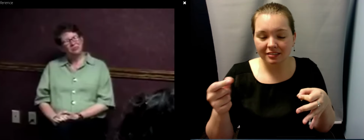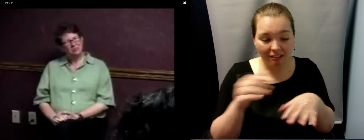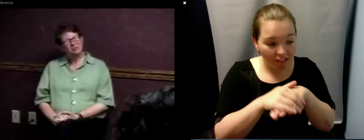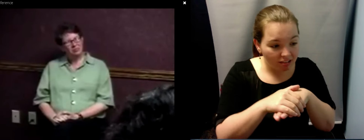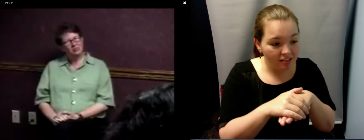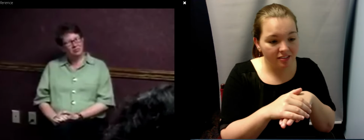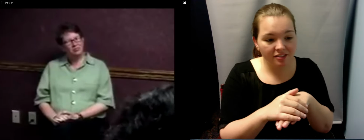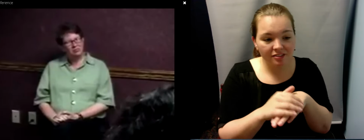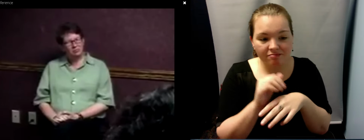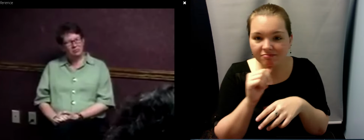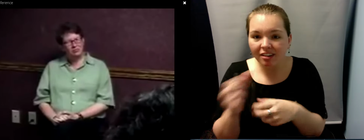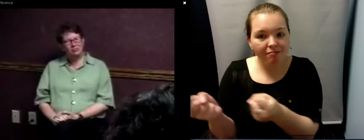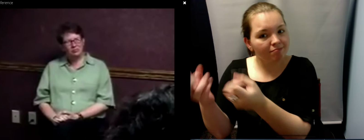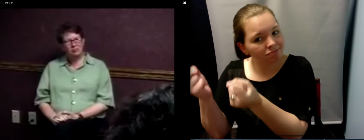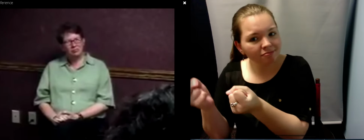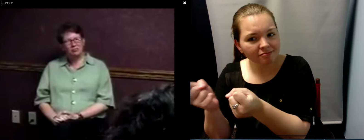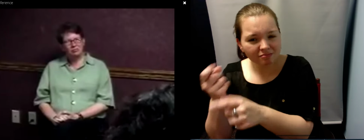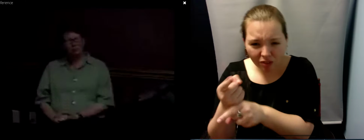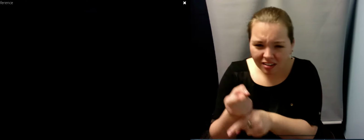doesn't sign it. Isn't that right?